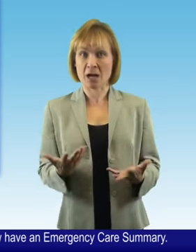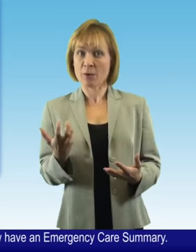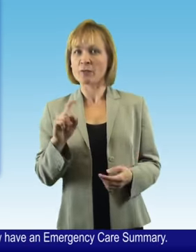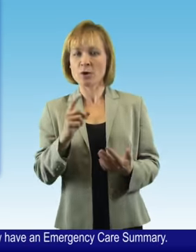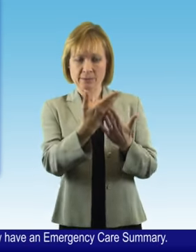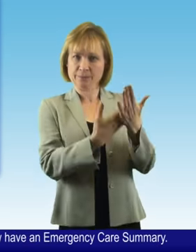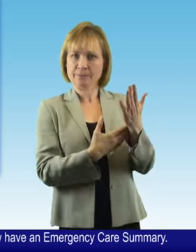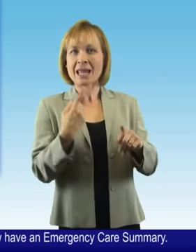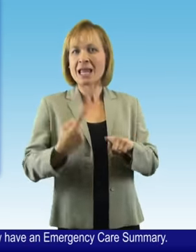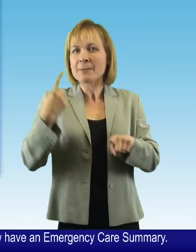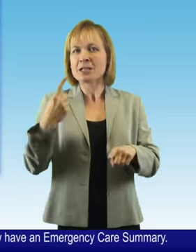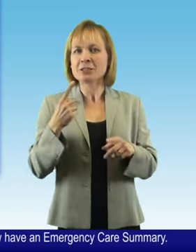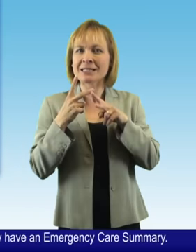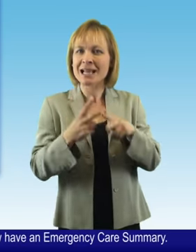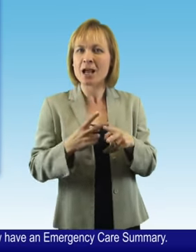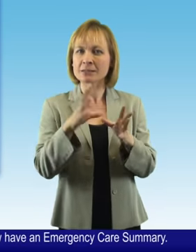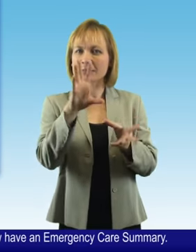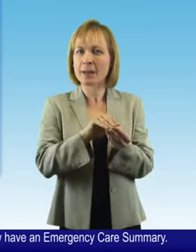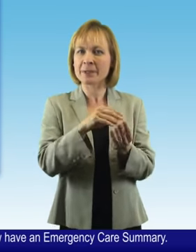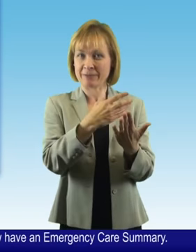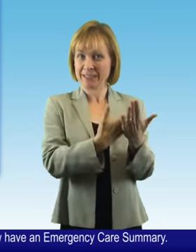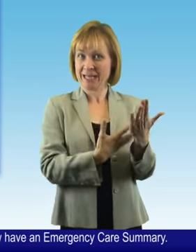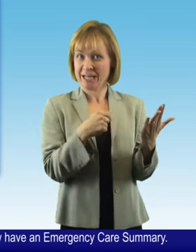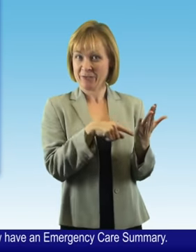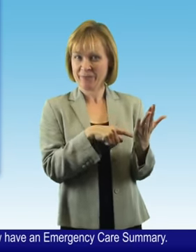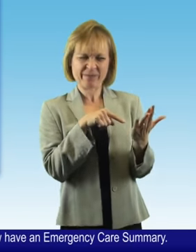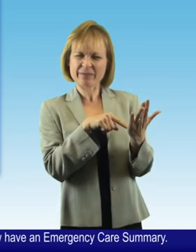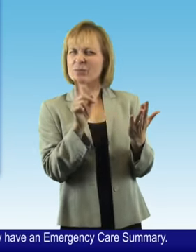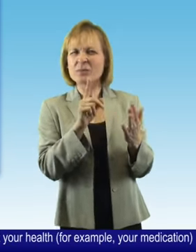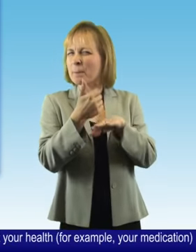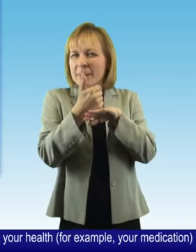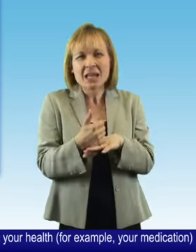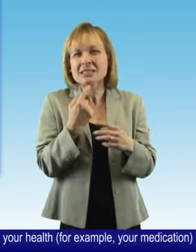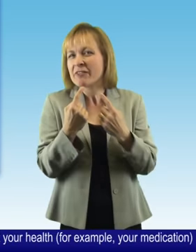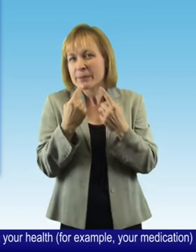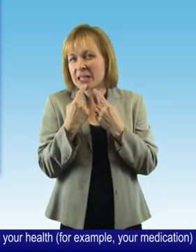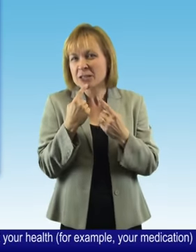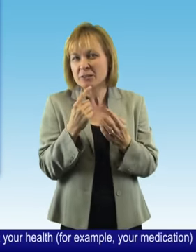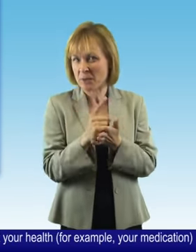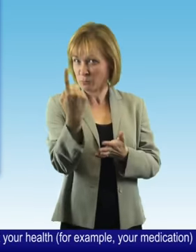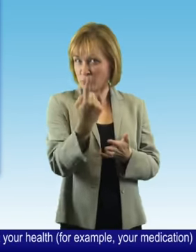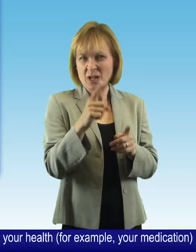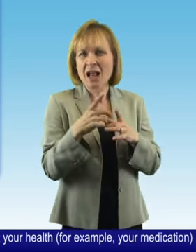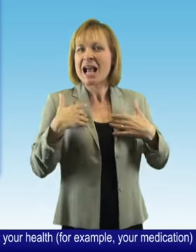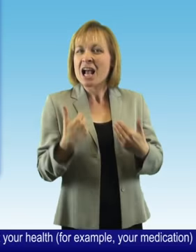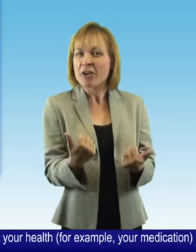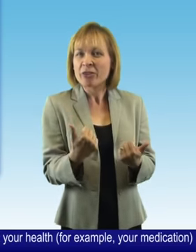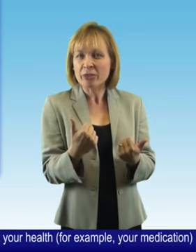Most patients in Scotland now have an emergency care summary. This contains basic information about your